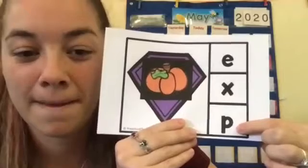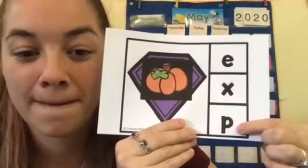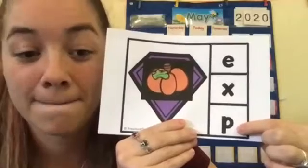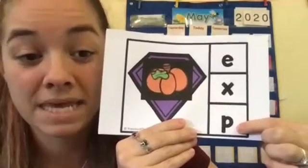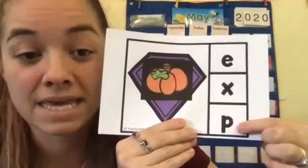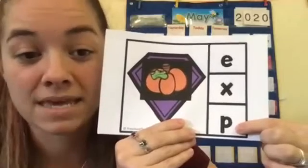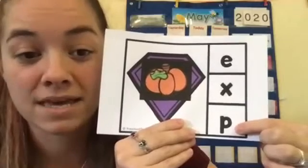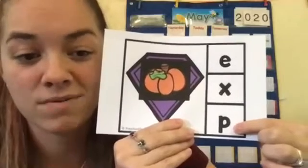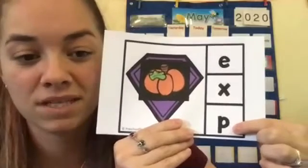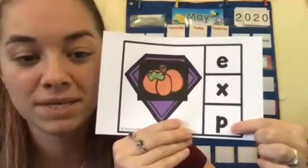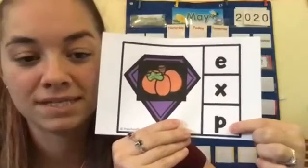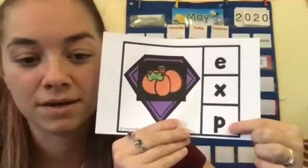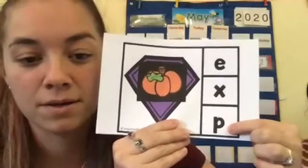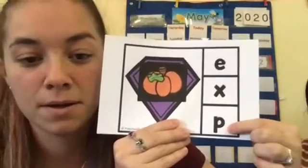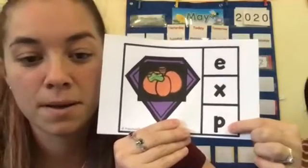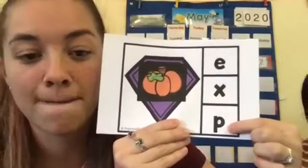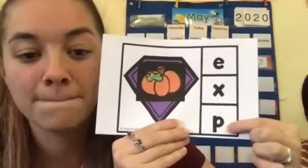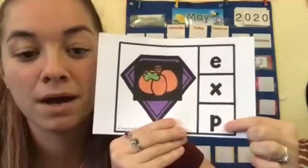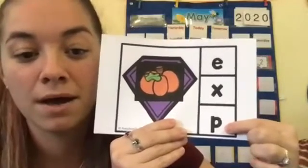P. And what's the P sound?